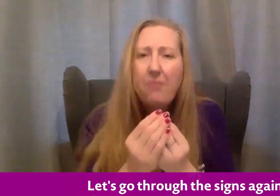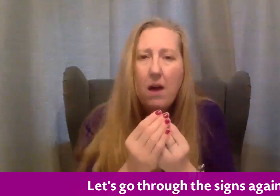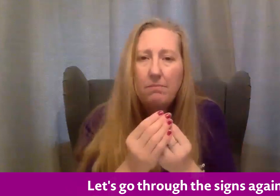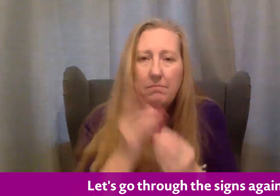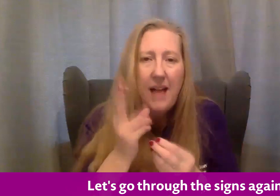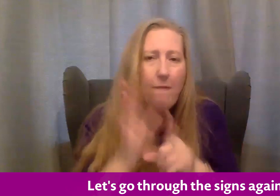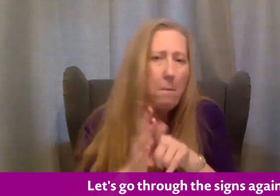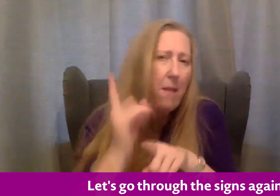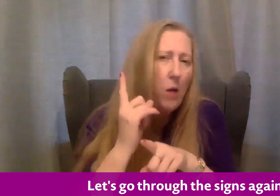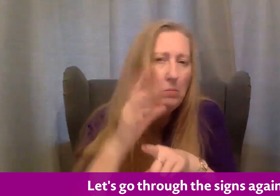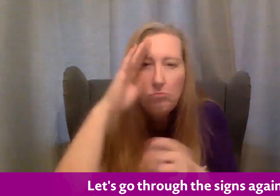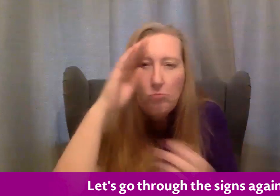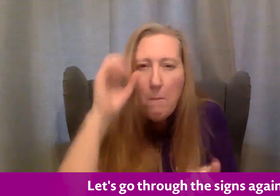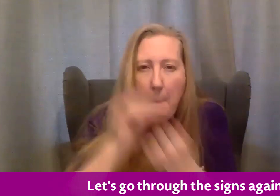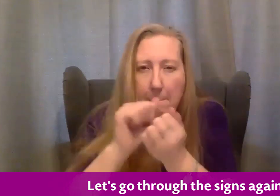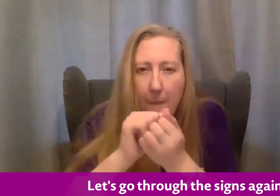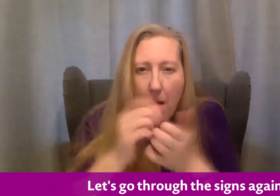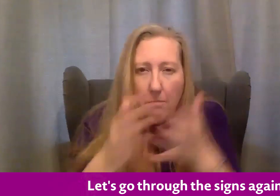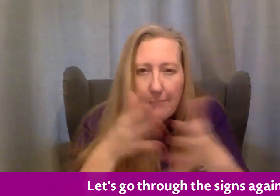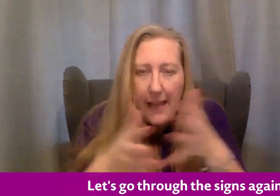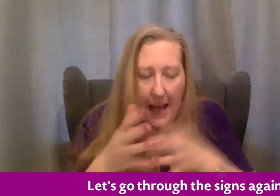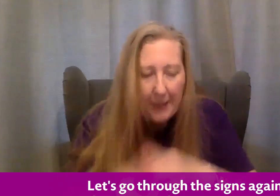Let's go through the signs again together to see what you can remember.